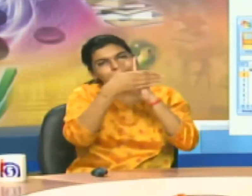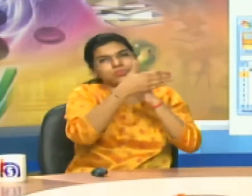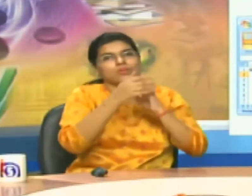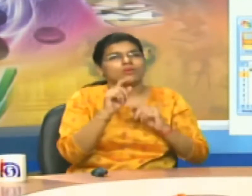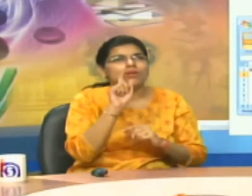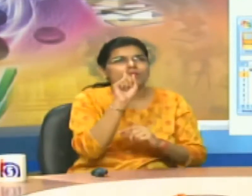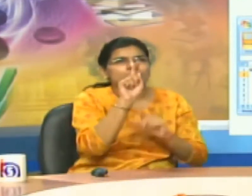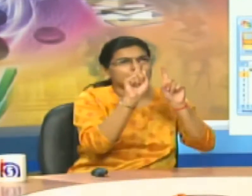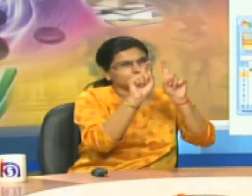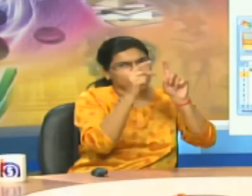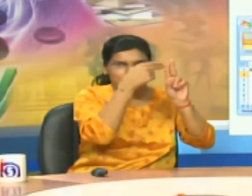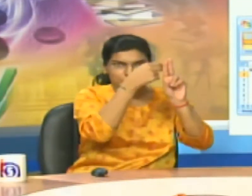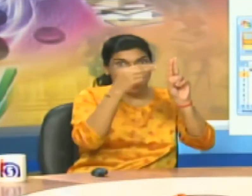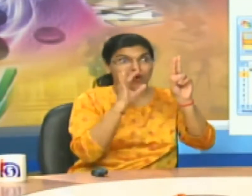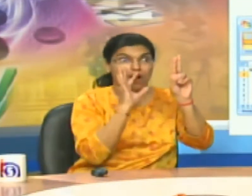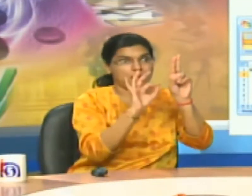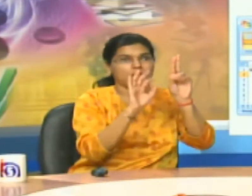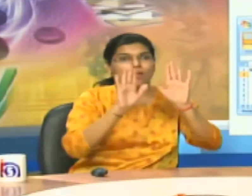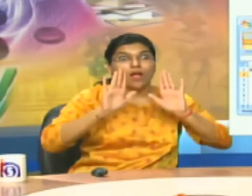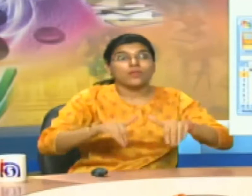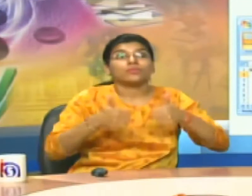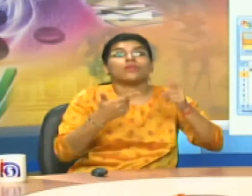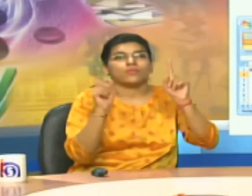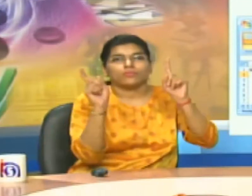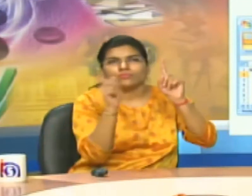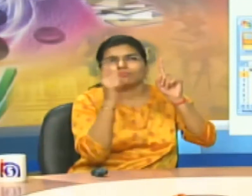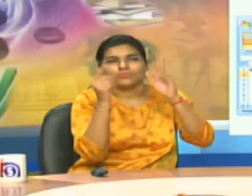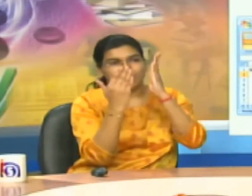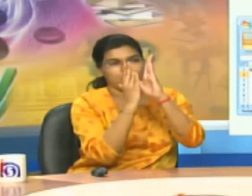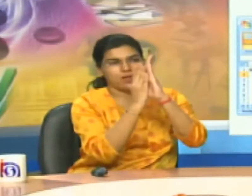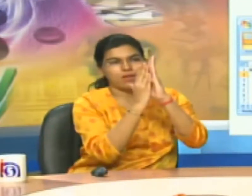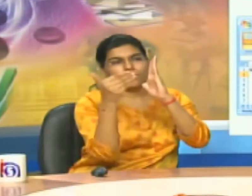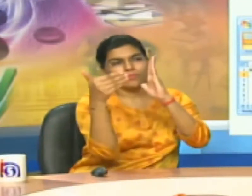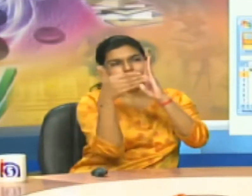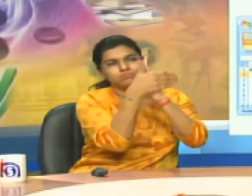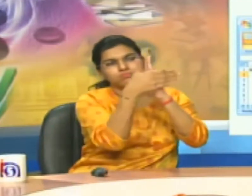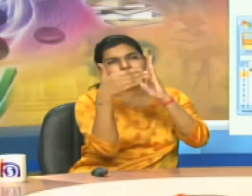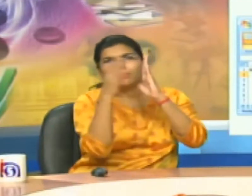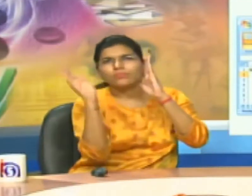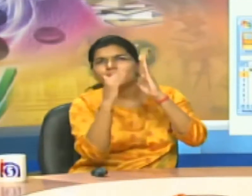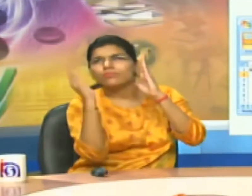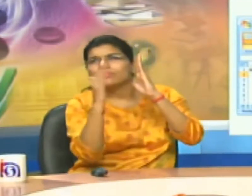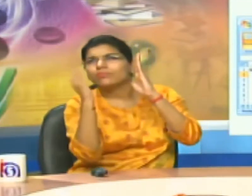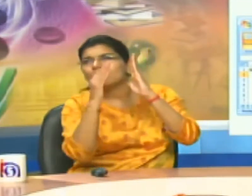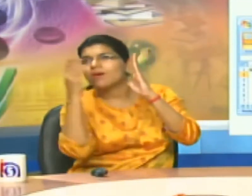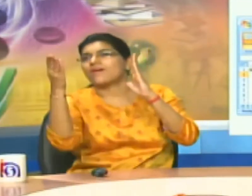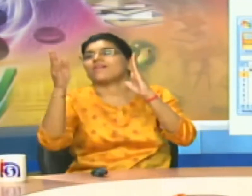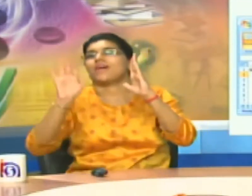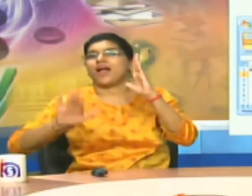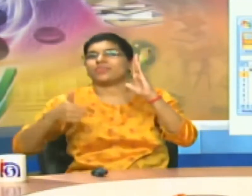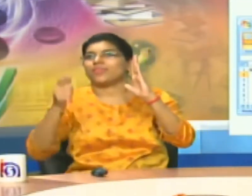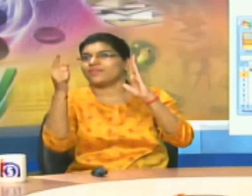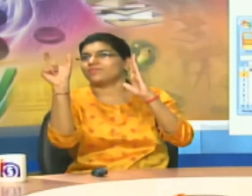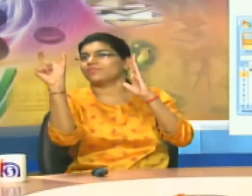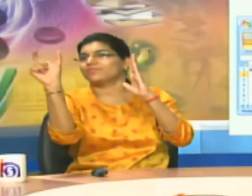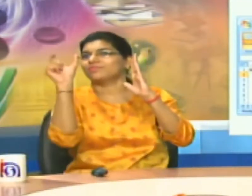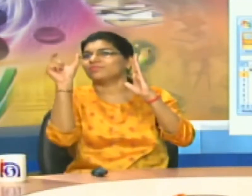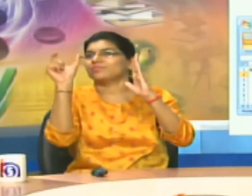particular column which is behind that, and there you can easily select